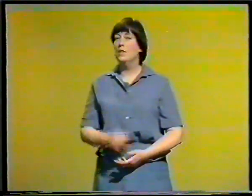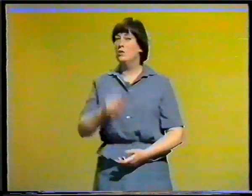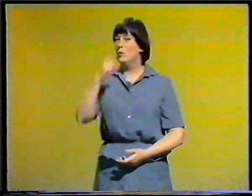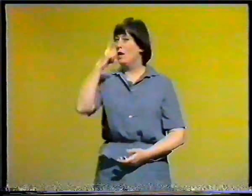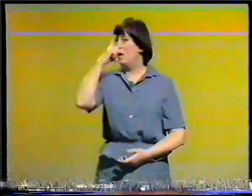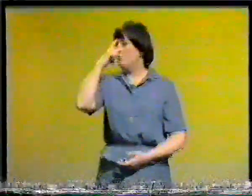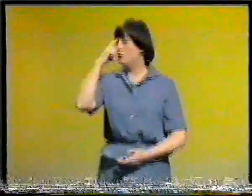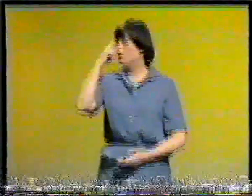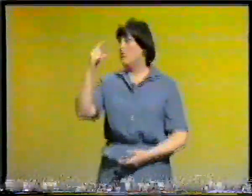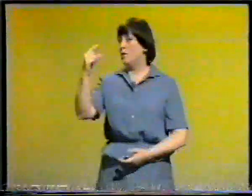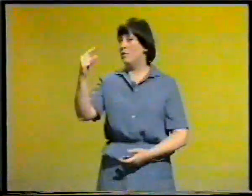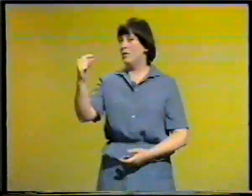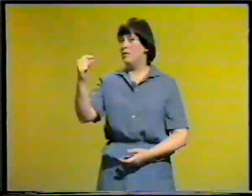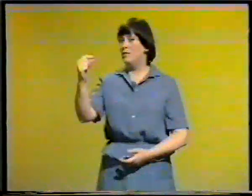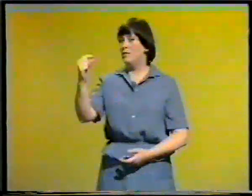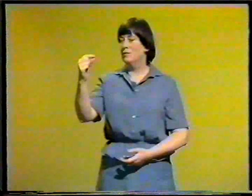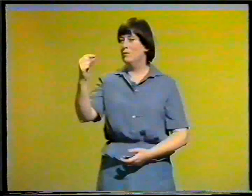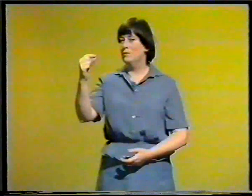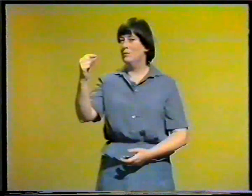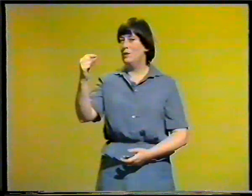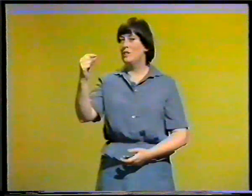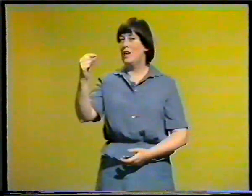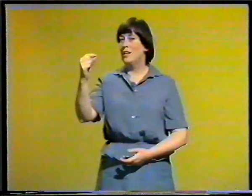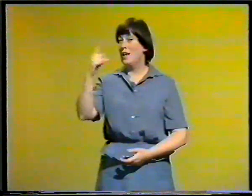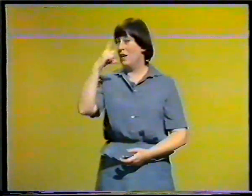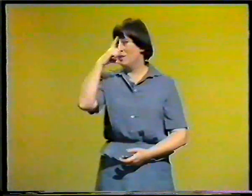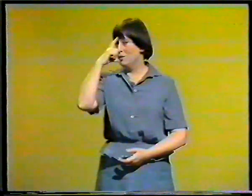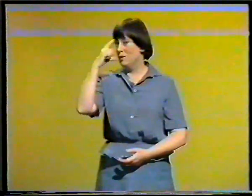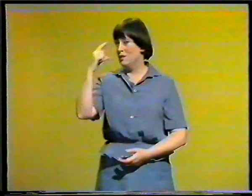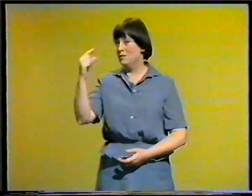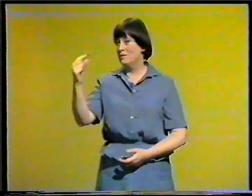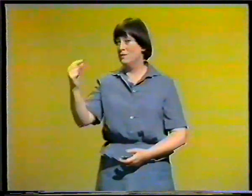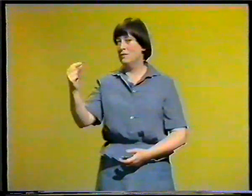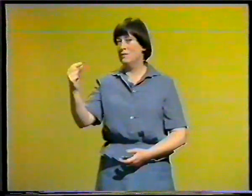To be able to do something, and you say, I can do it.